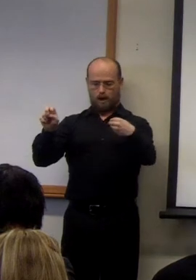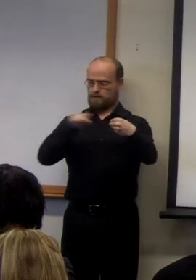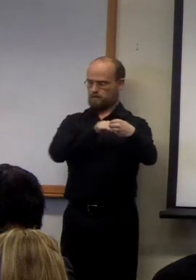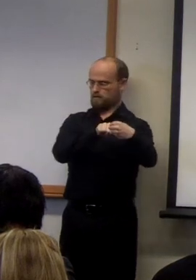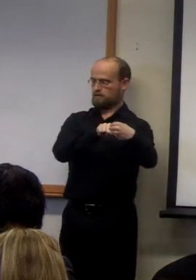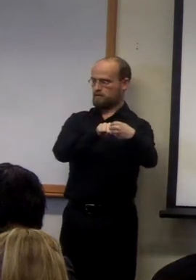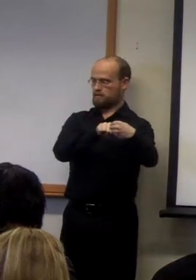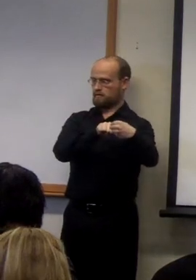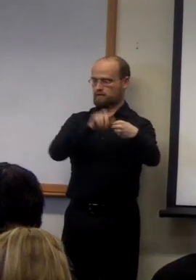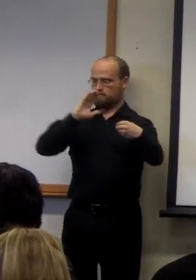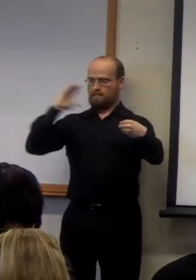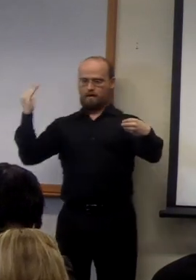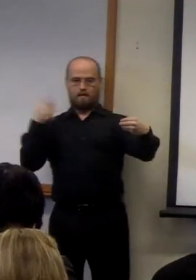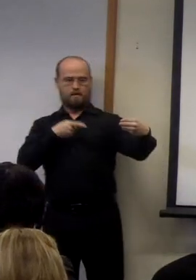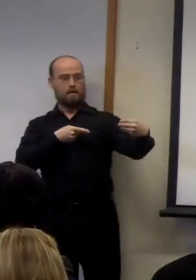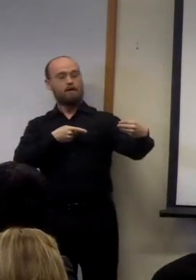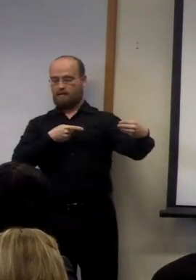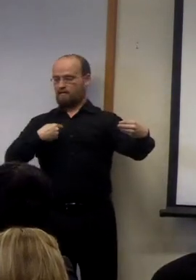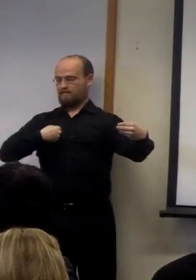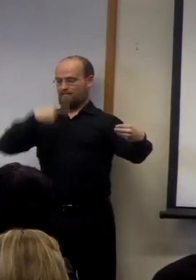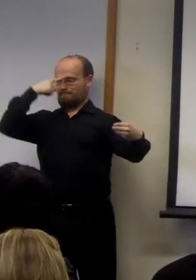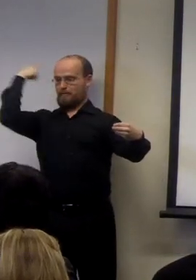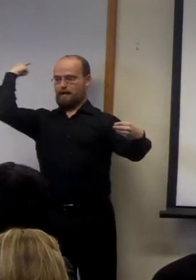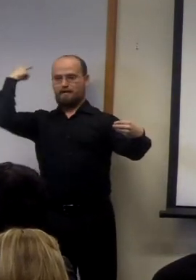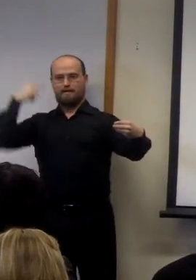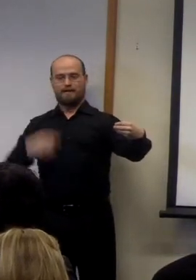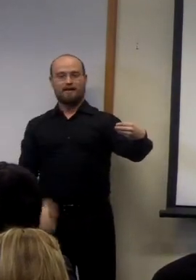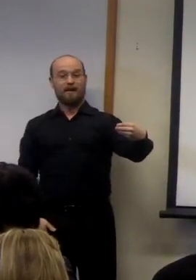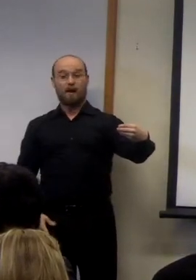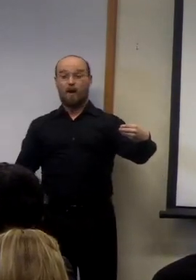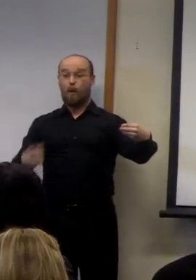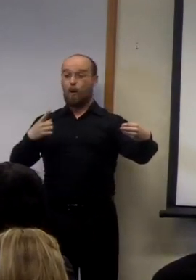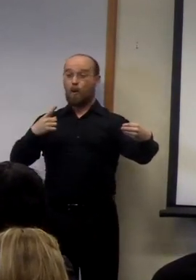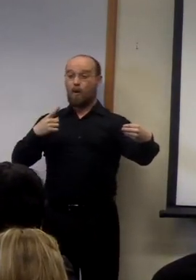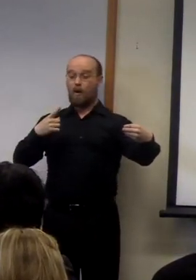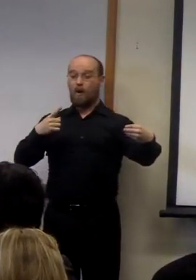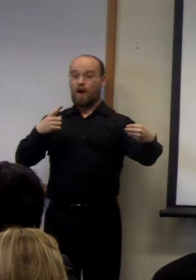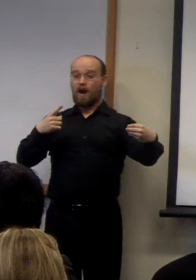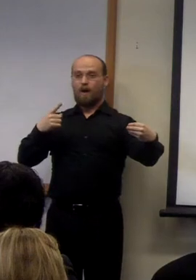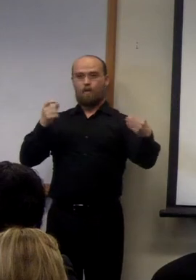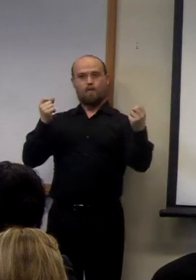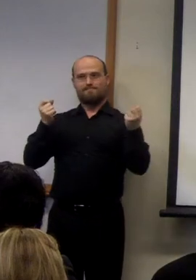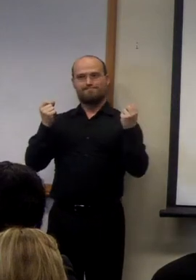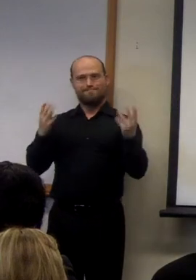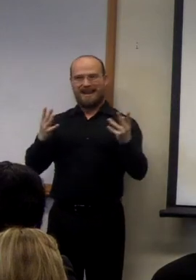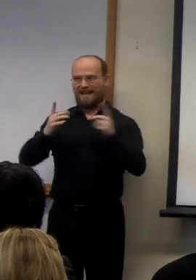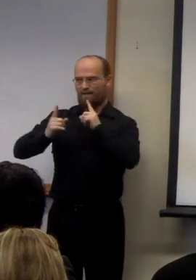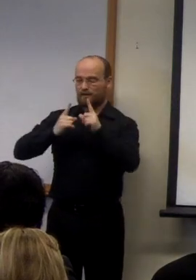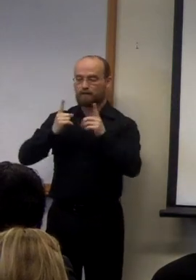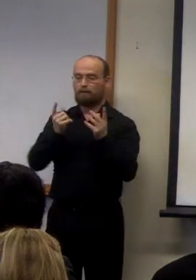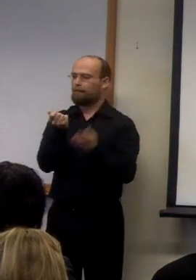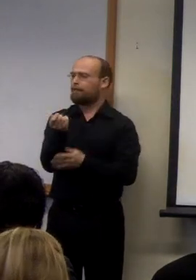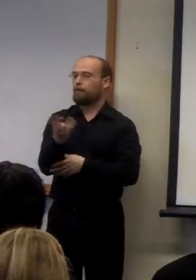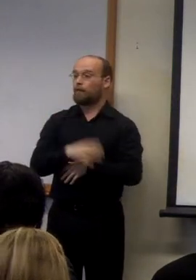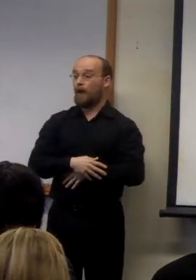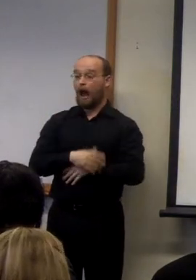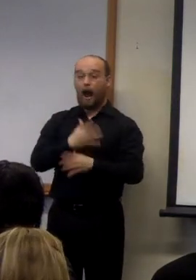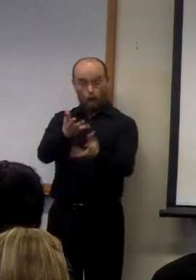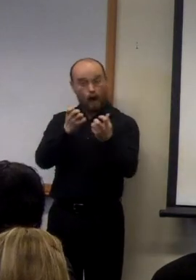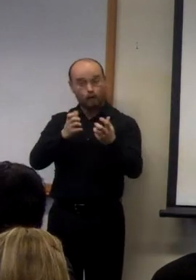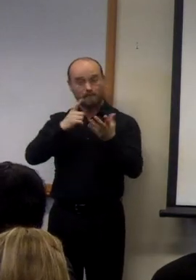this is something that we don't seem to typically have a lot of conversations on, or at least I seem to be out of the loop. Because believe me, I want to talk about